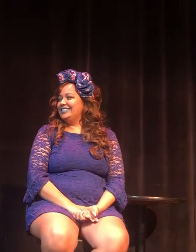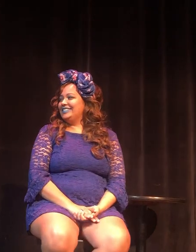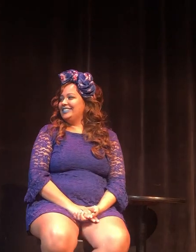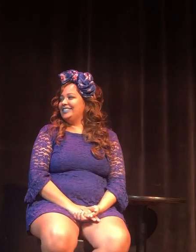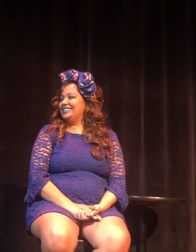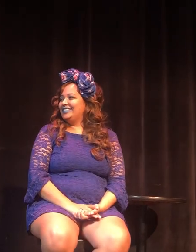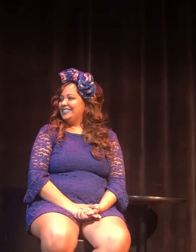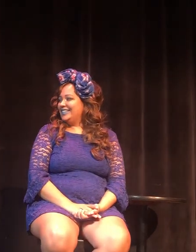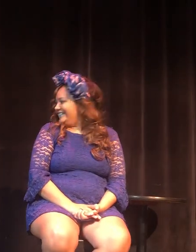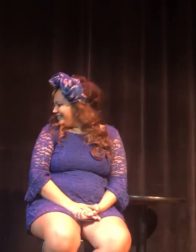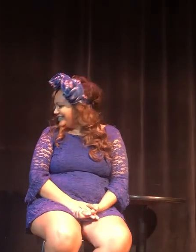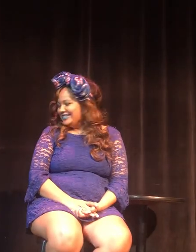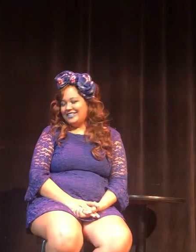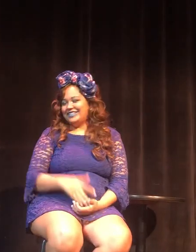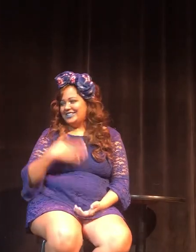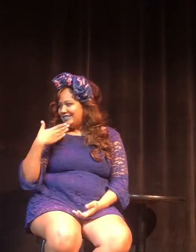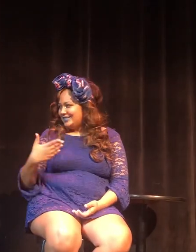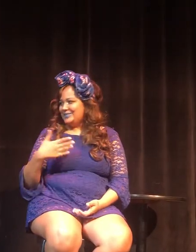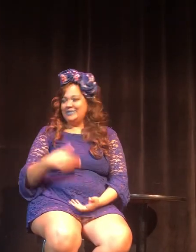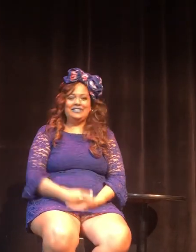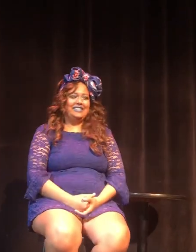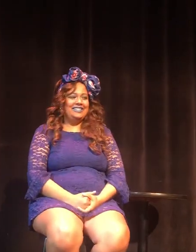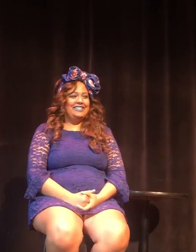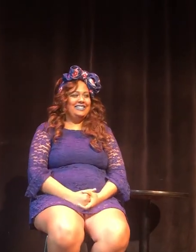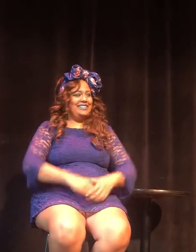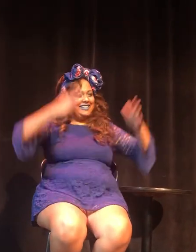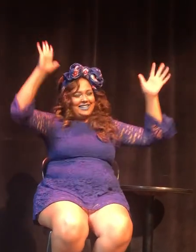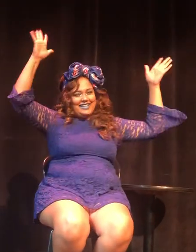Thank you so much. Thank you very much.